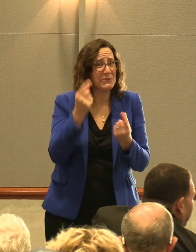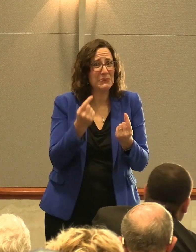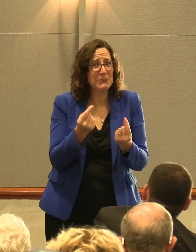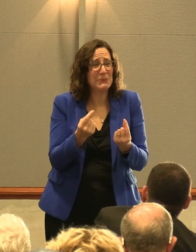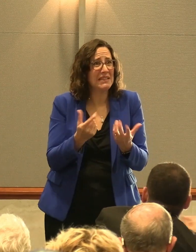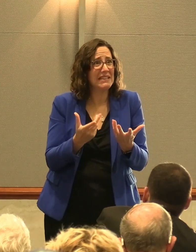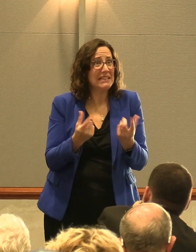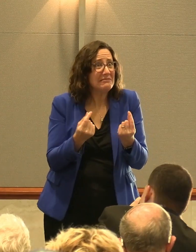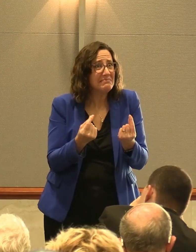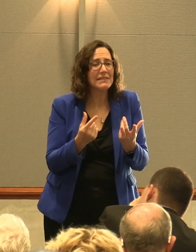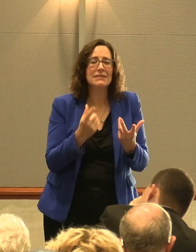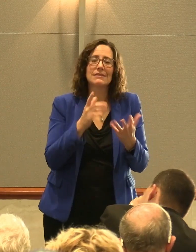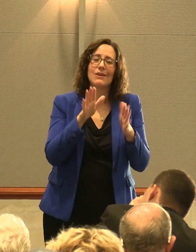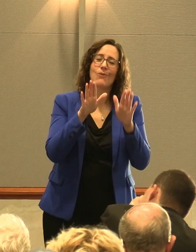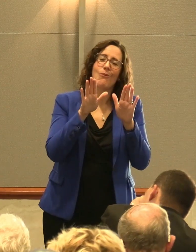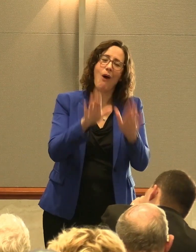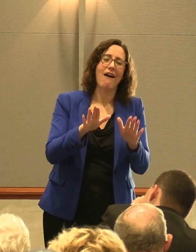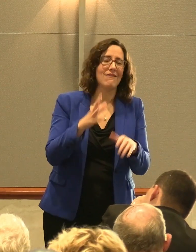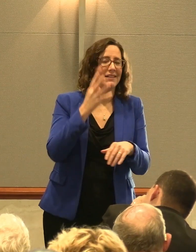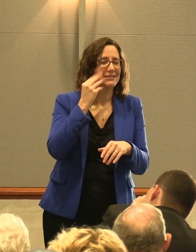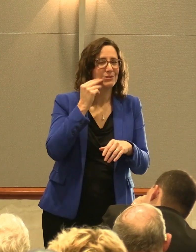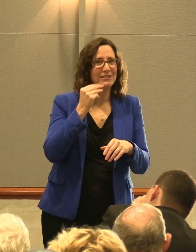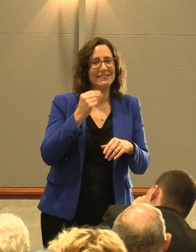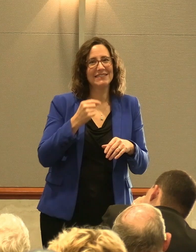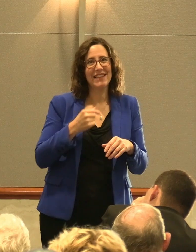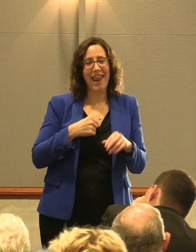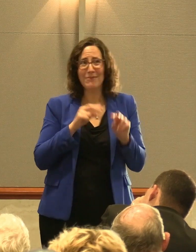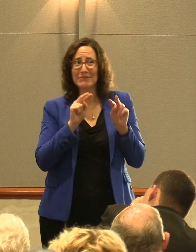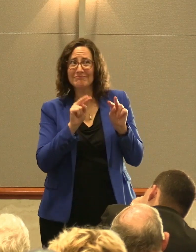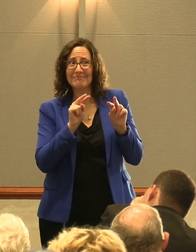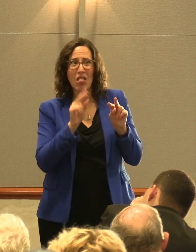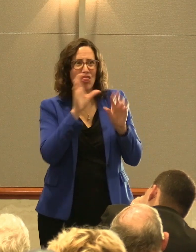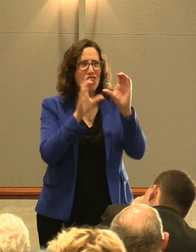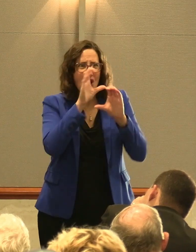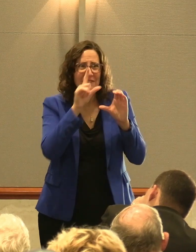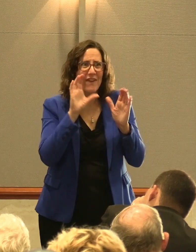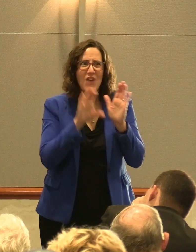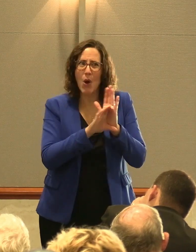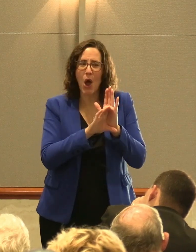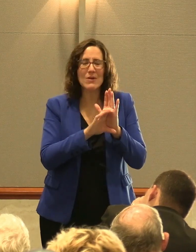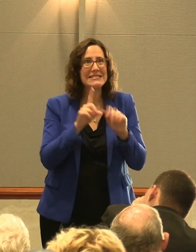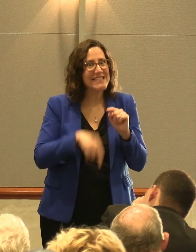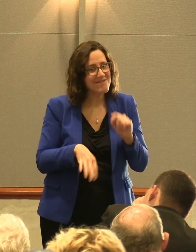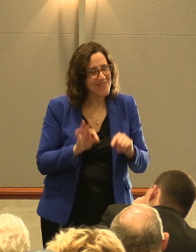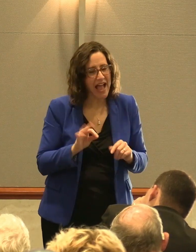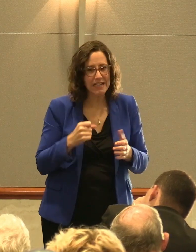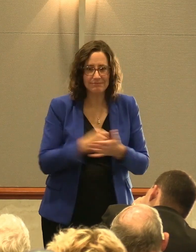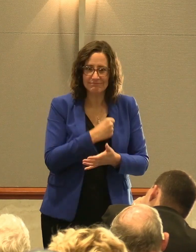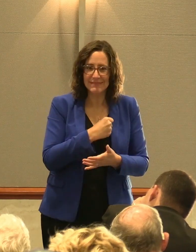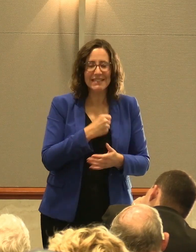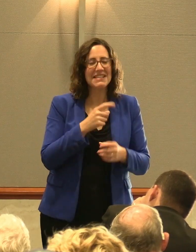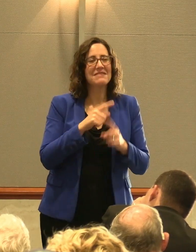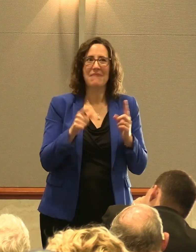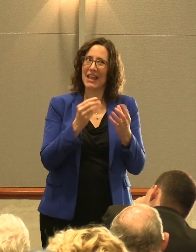And it was a really wonderful experience. And I've been looking for the photo and can't seem to find it. But I just want to echo what